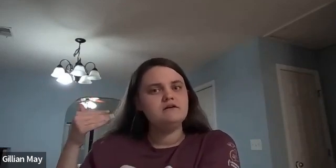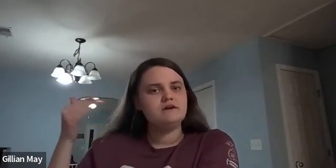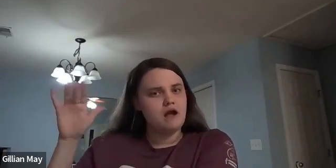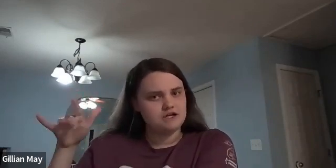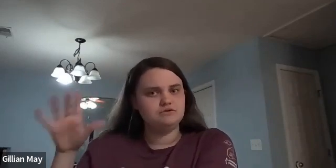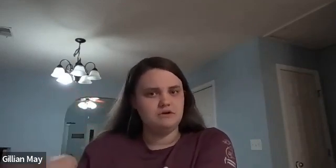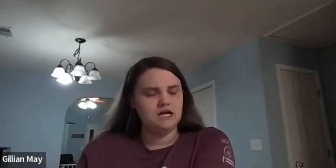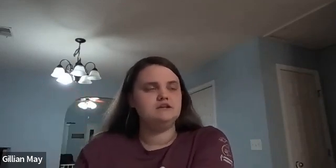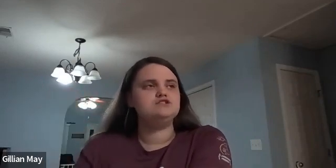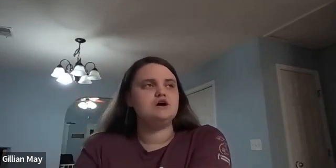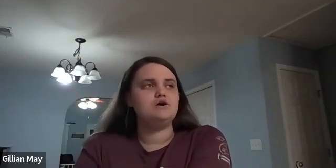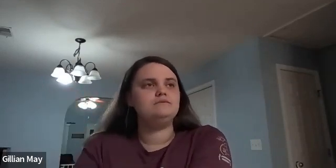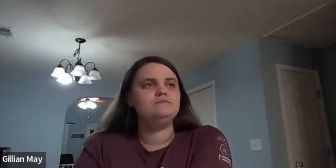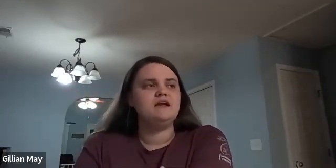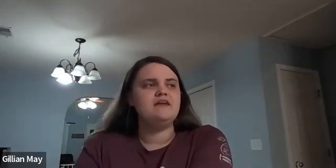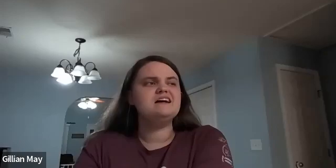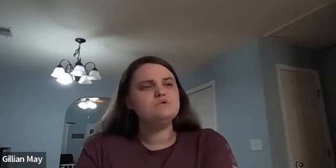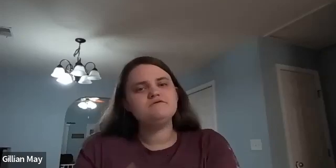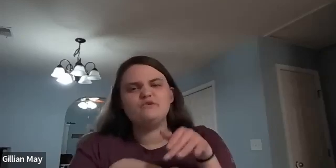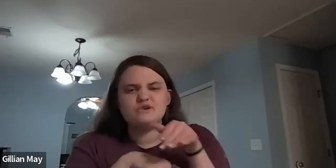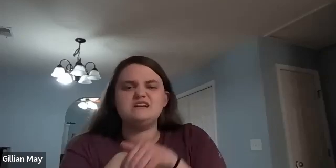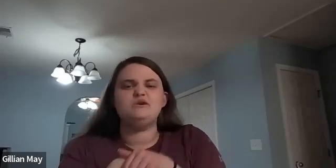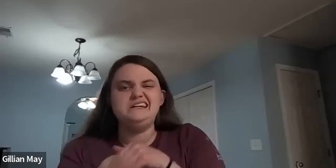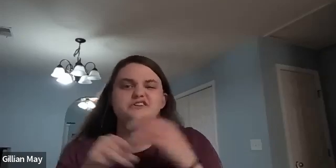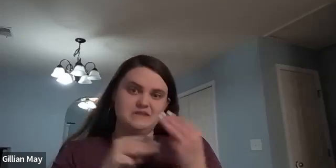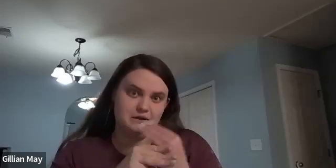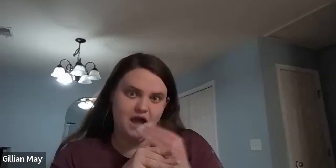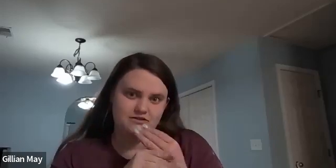their actual grade. So, and that's more for focus like on English and like math.